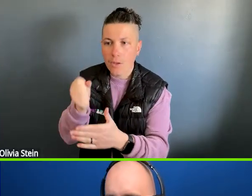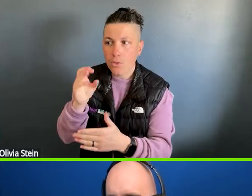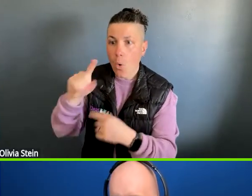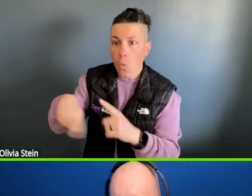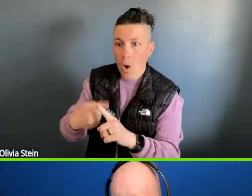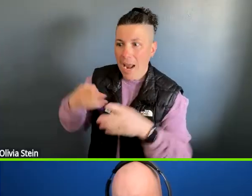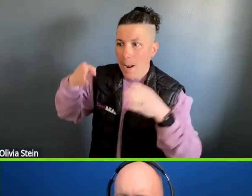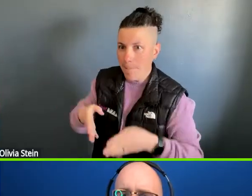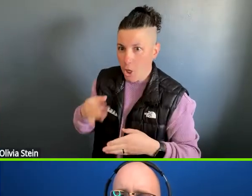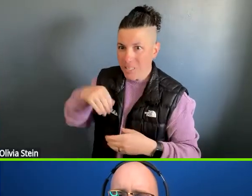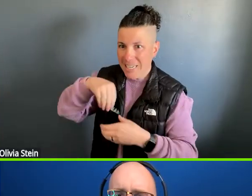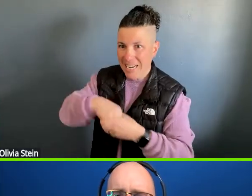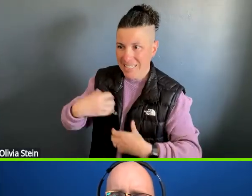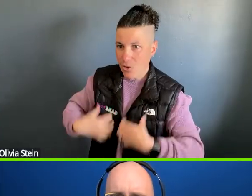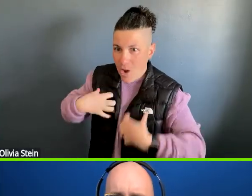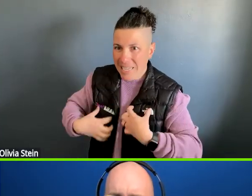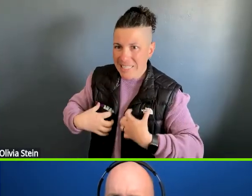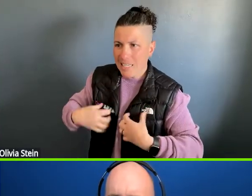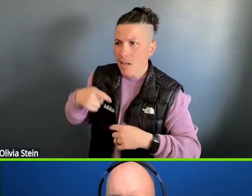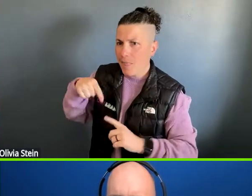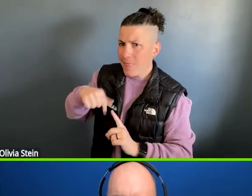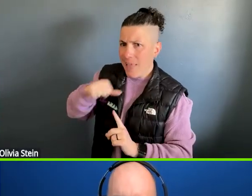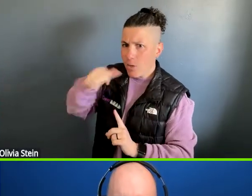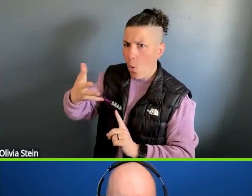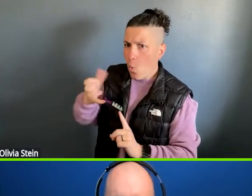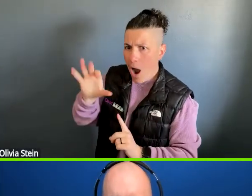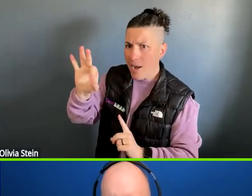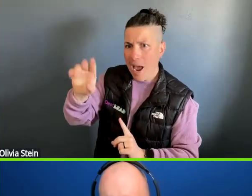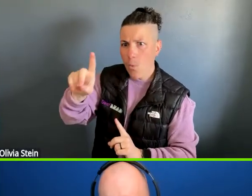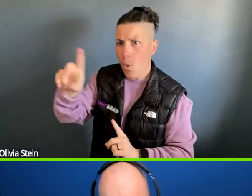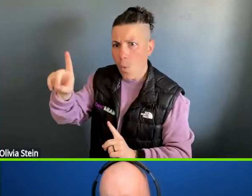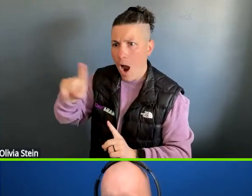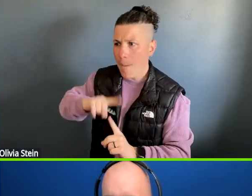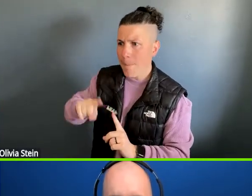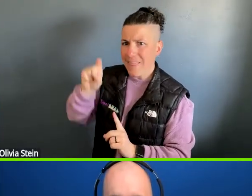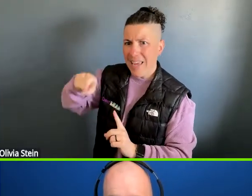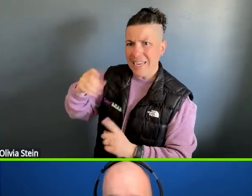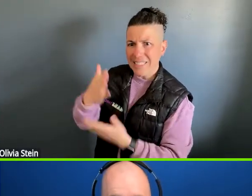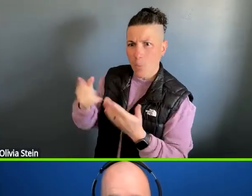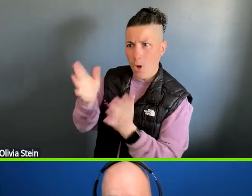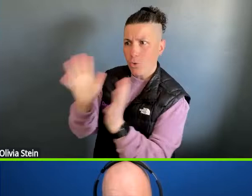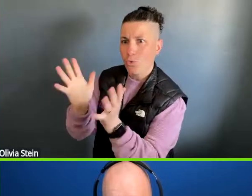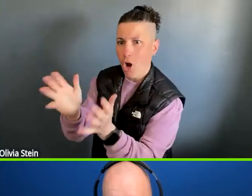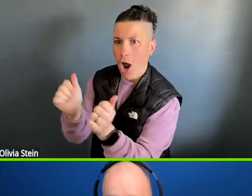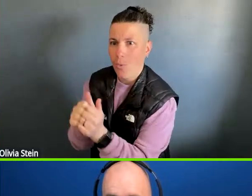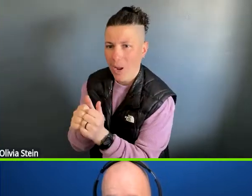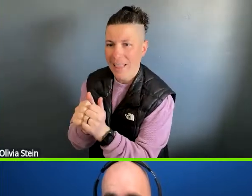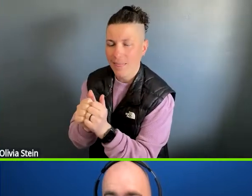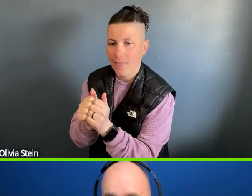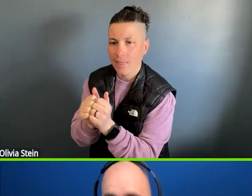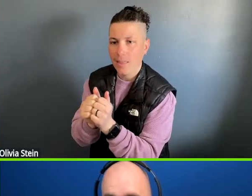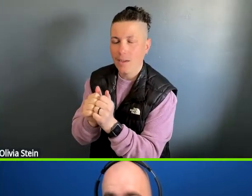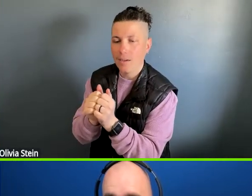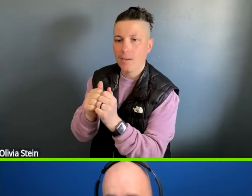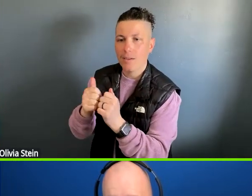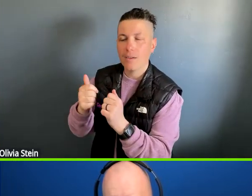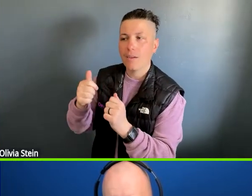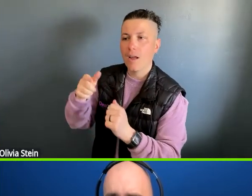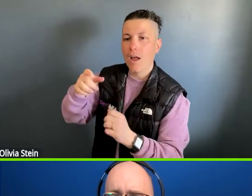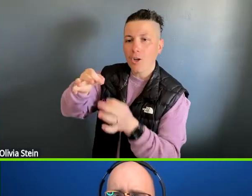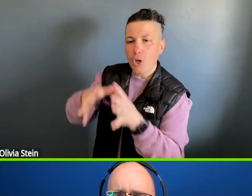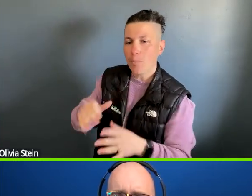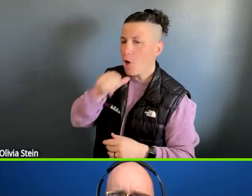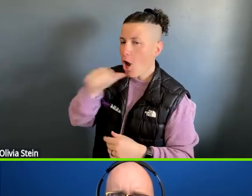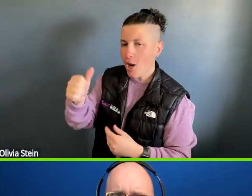aspect is lacking. So when a person is in crisis or distress, they don't want to call 911, but they need somebody to talk with.